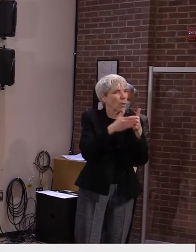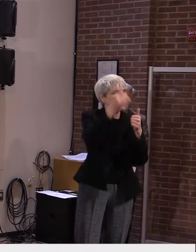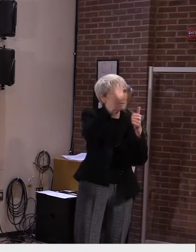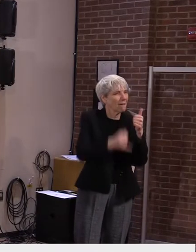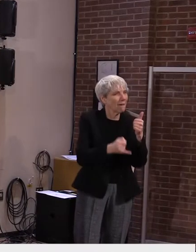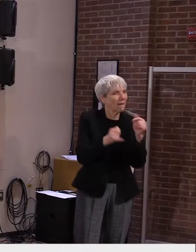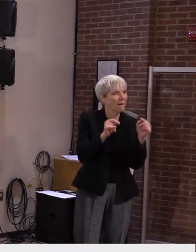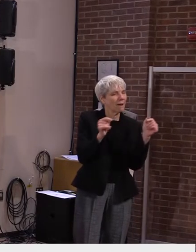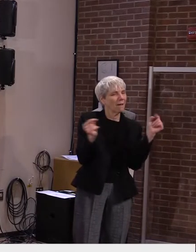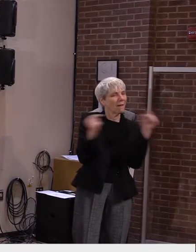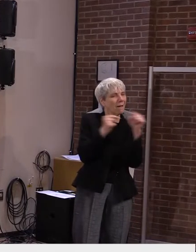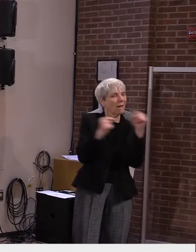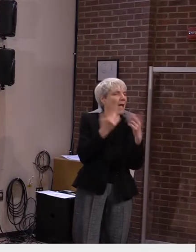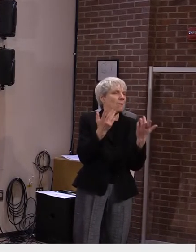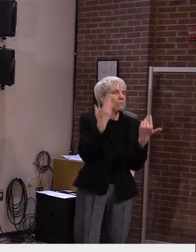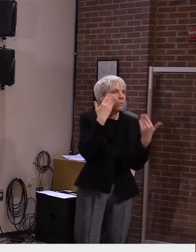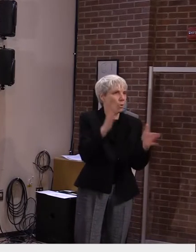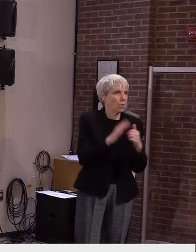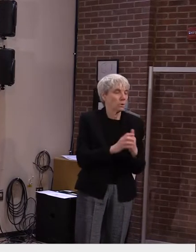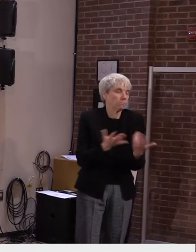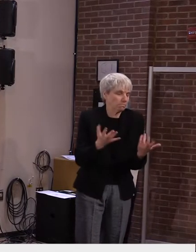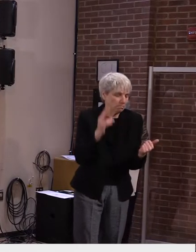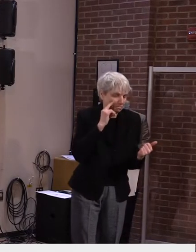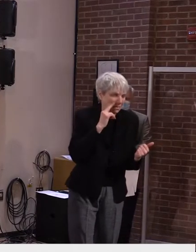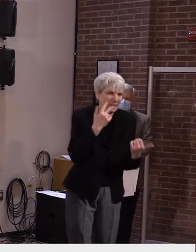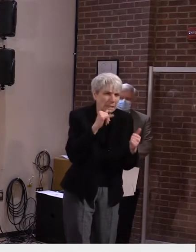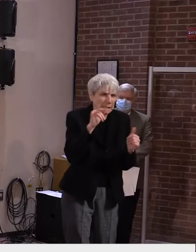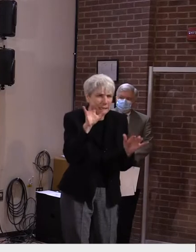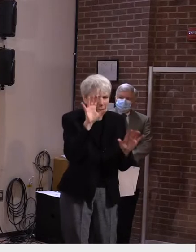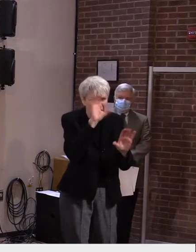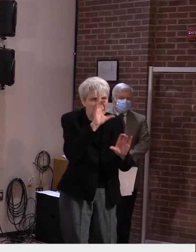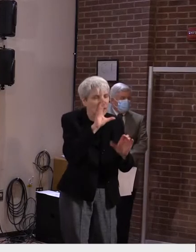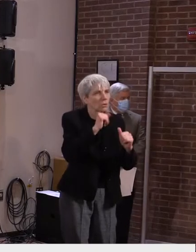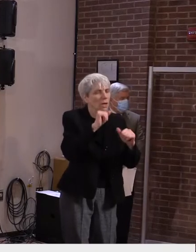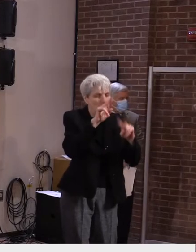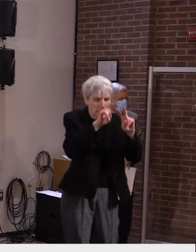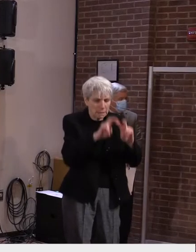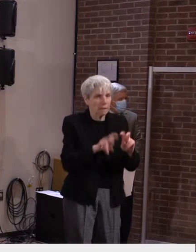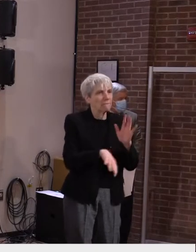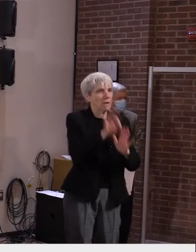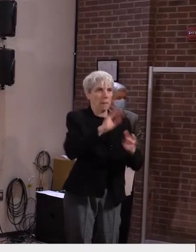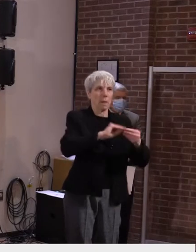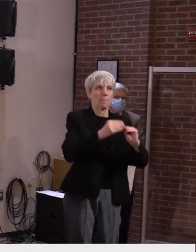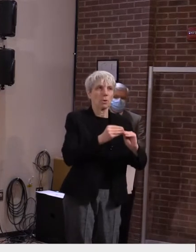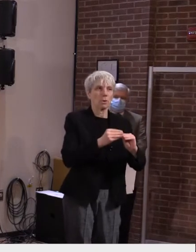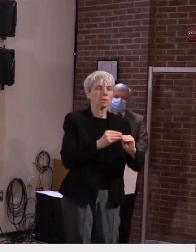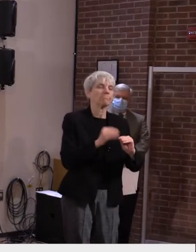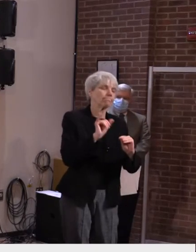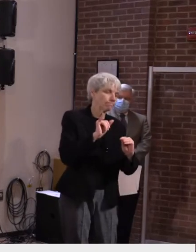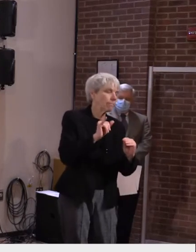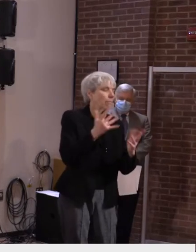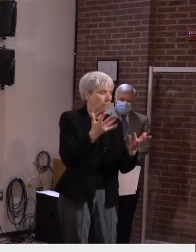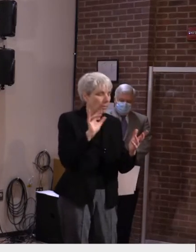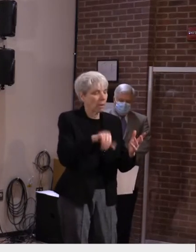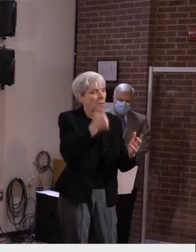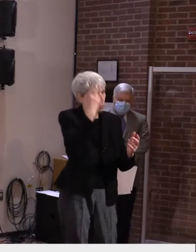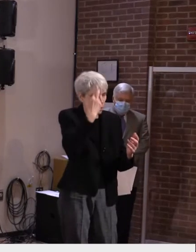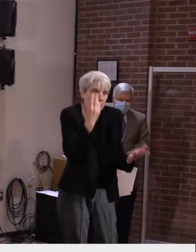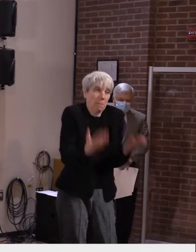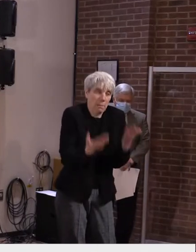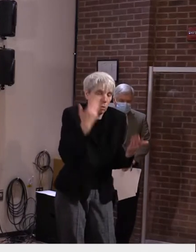trying to get that data right now, and that makes a difference as well. So again, I just want